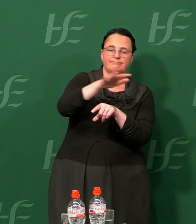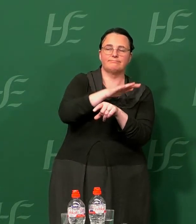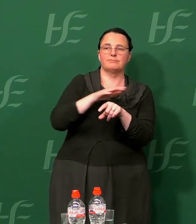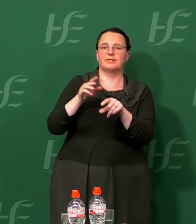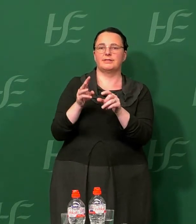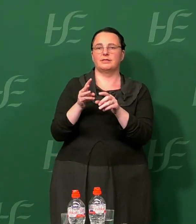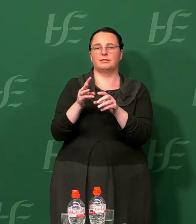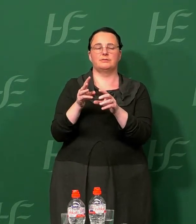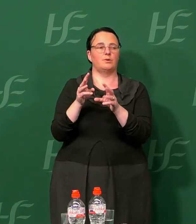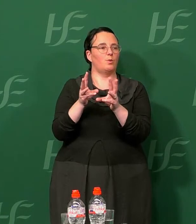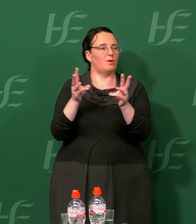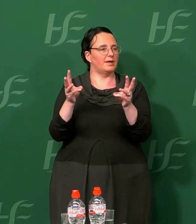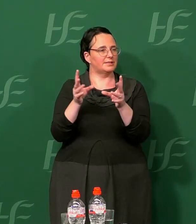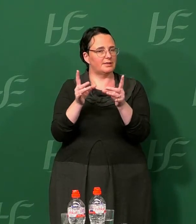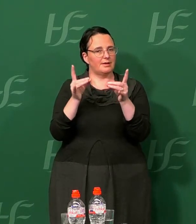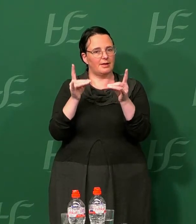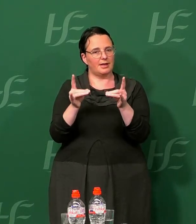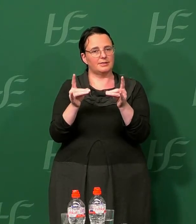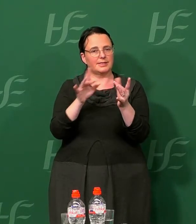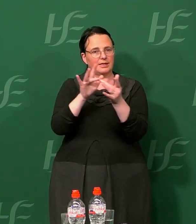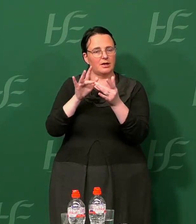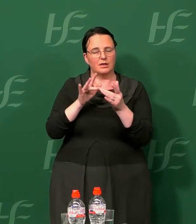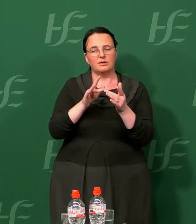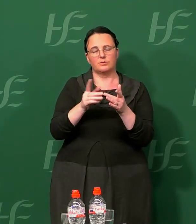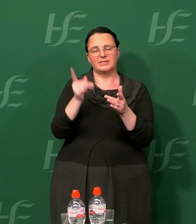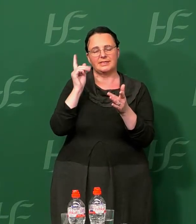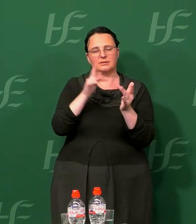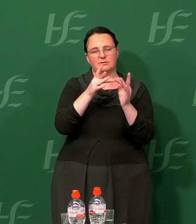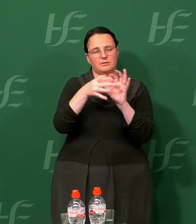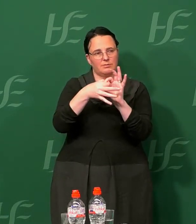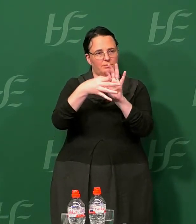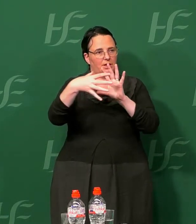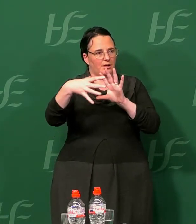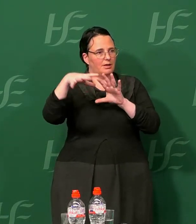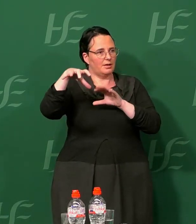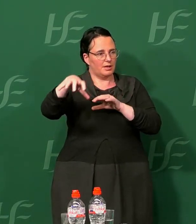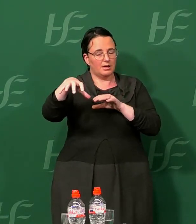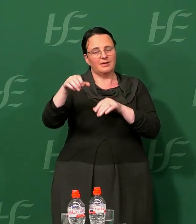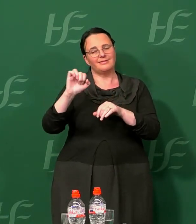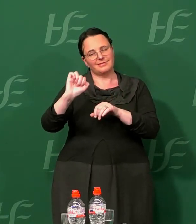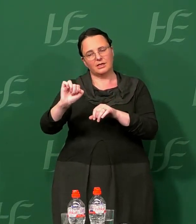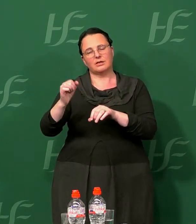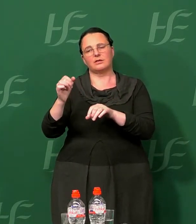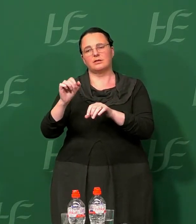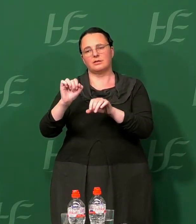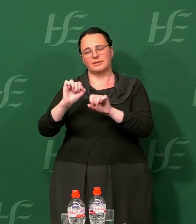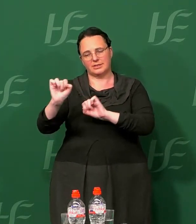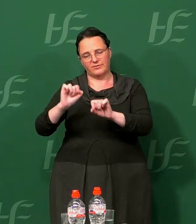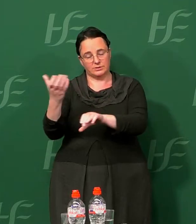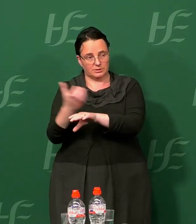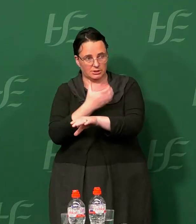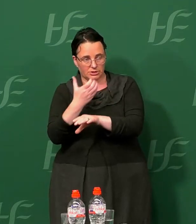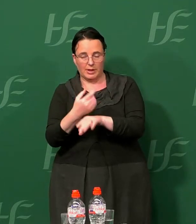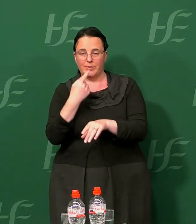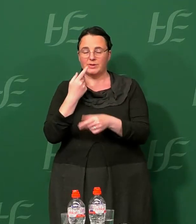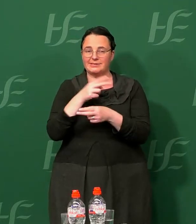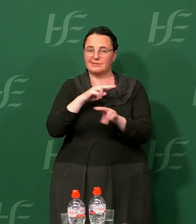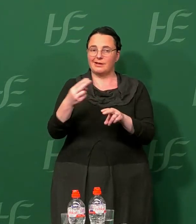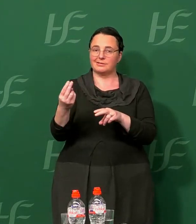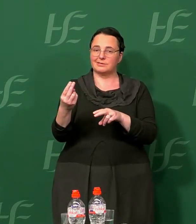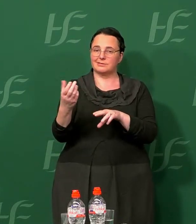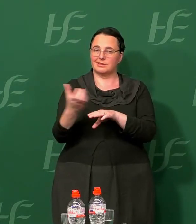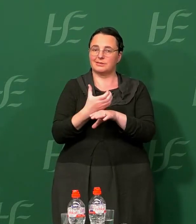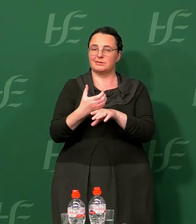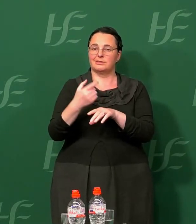network. We did disconnect it, as I said, from that network. The services are continuing. Many of their systems are continuing. What isn't continuing is their